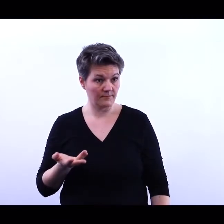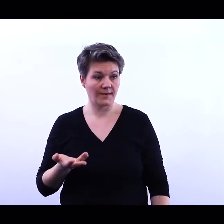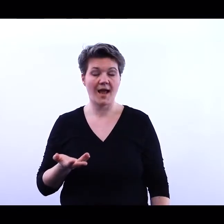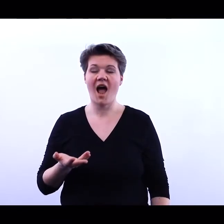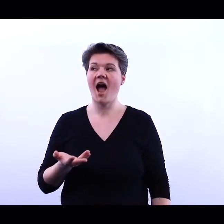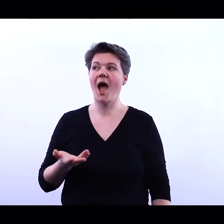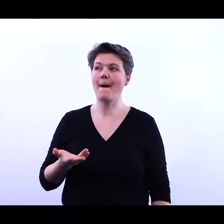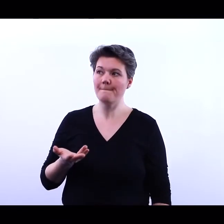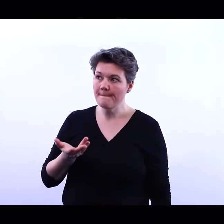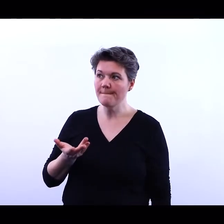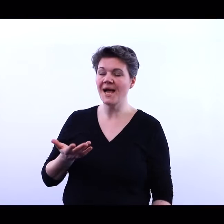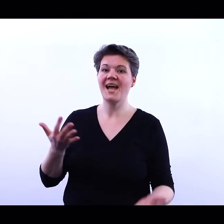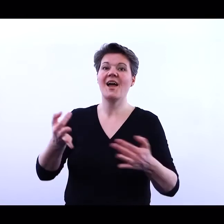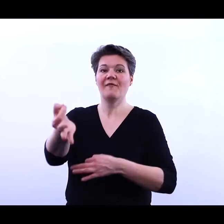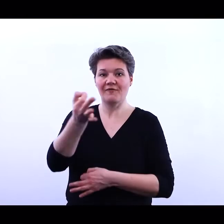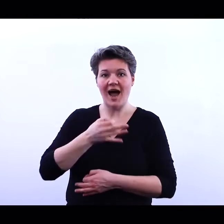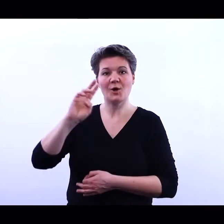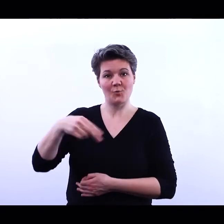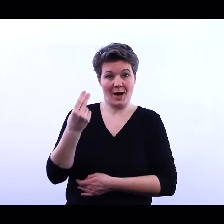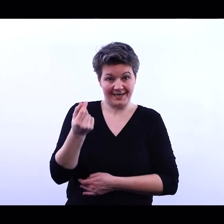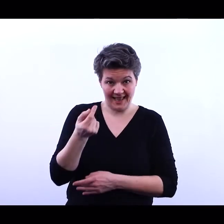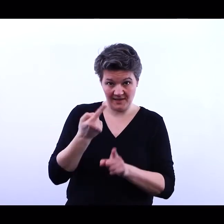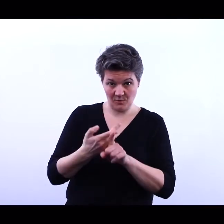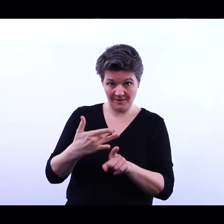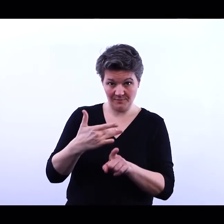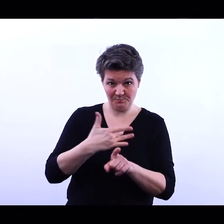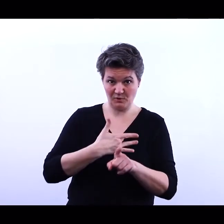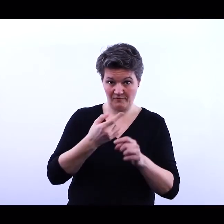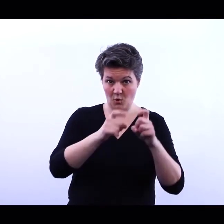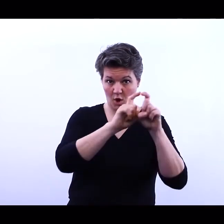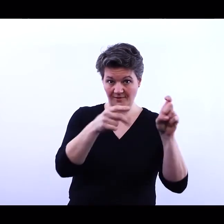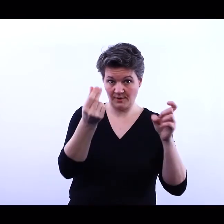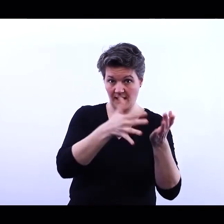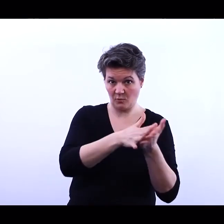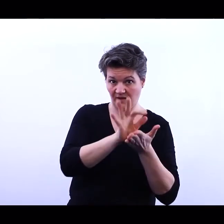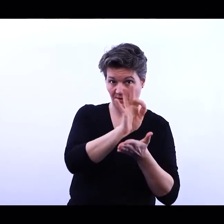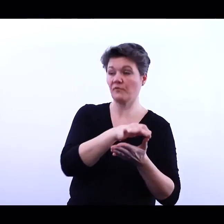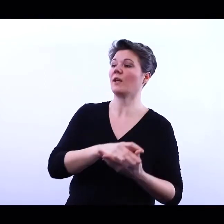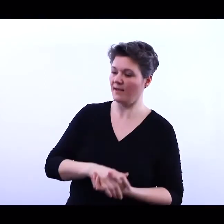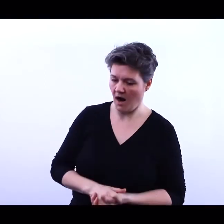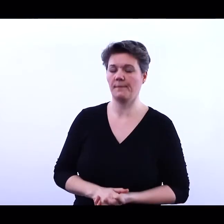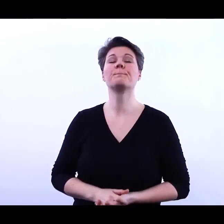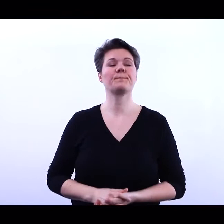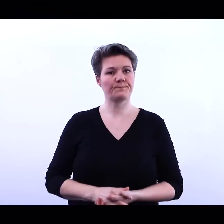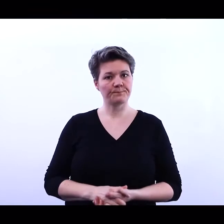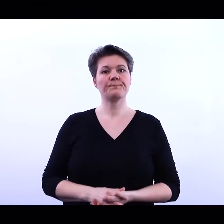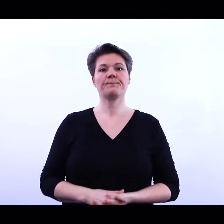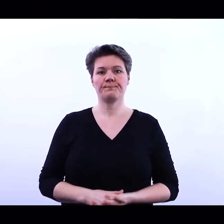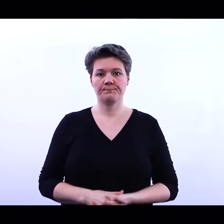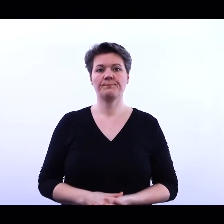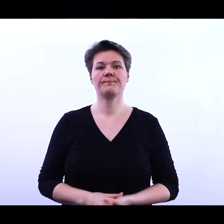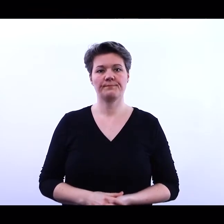Is the question about money and the impact on an organization? Yes. Yes. You know, I think